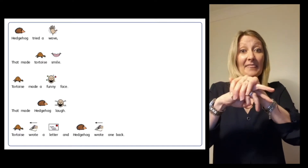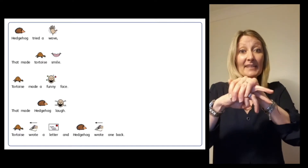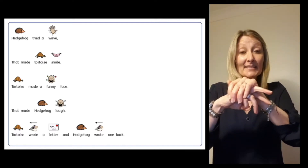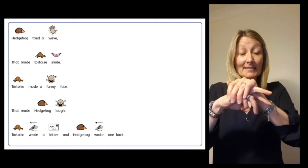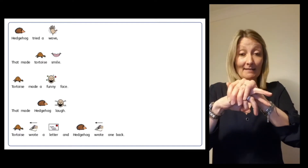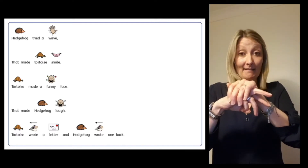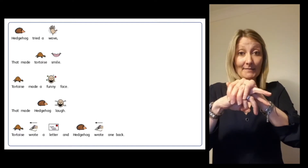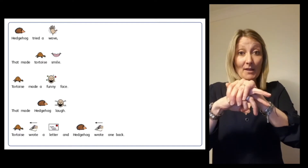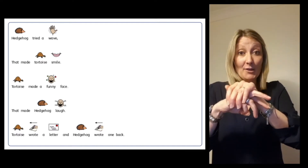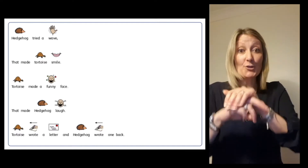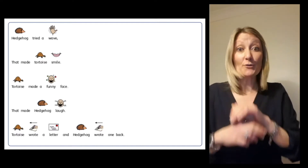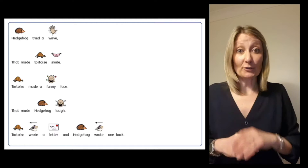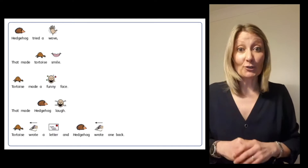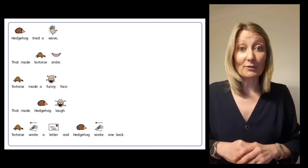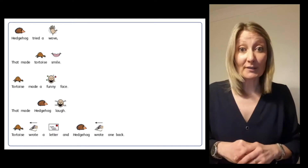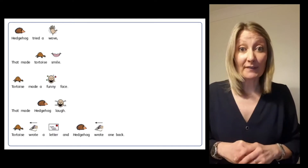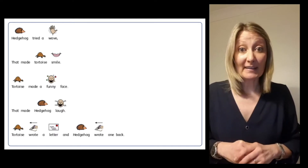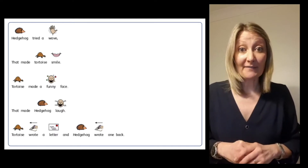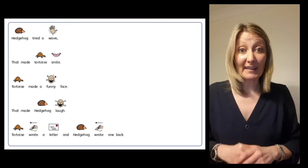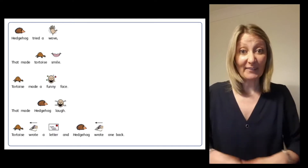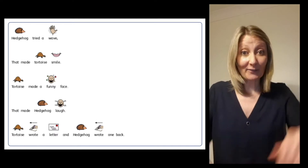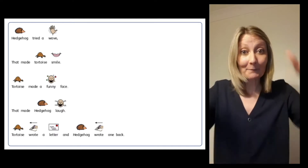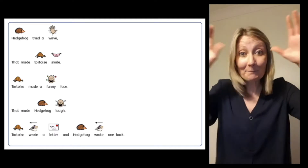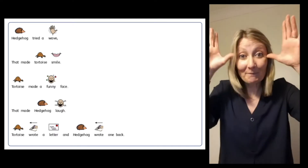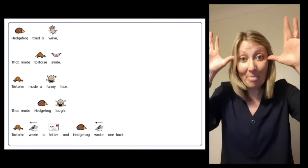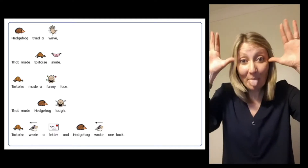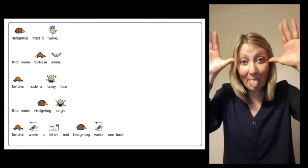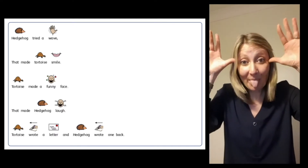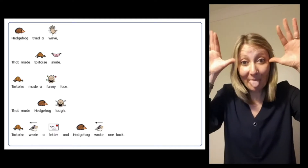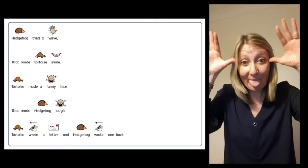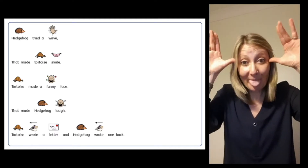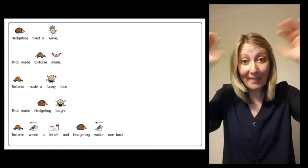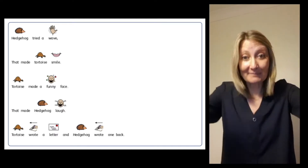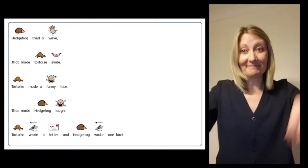And this time you can choose a funny face.